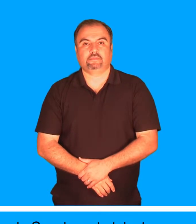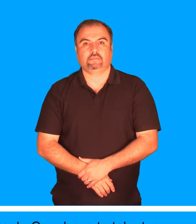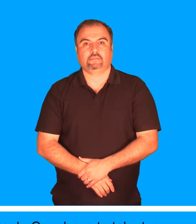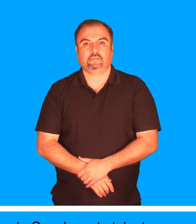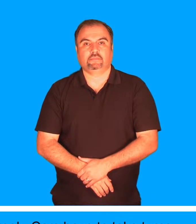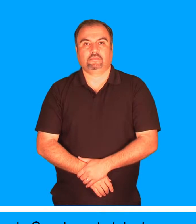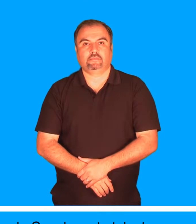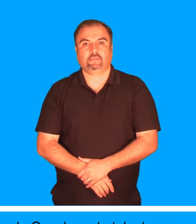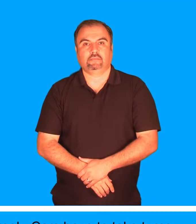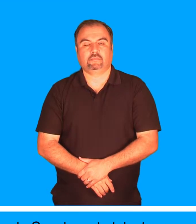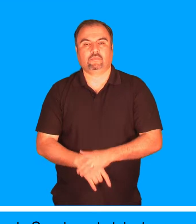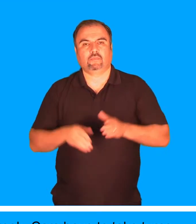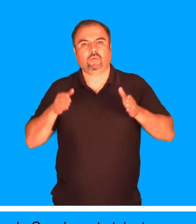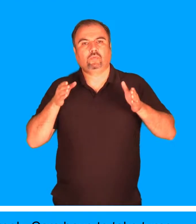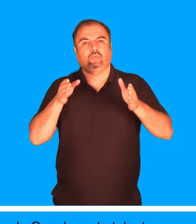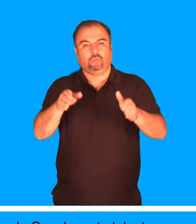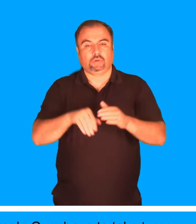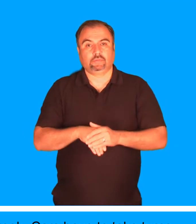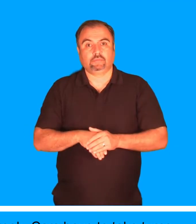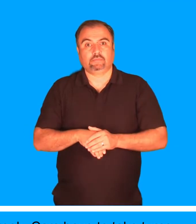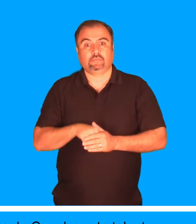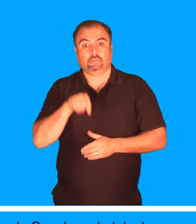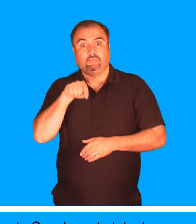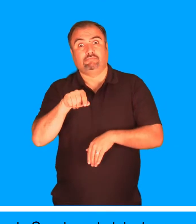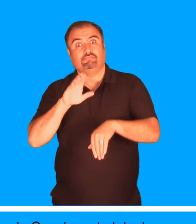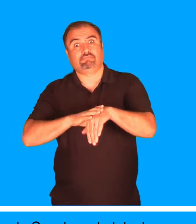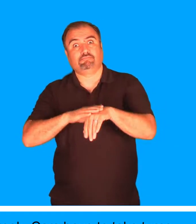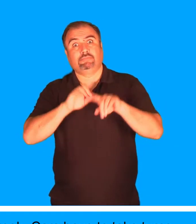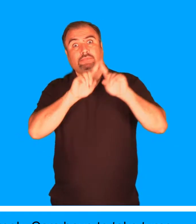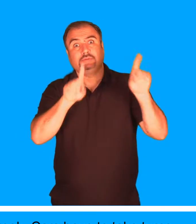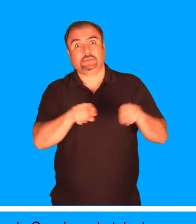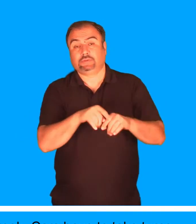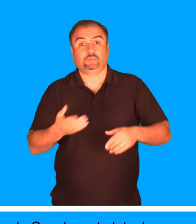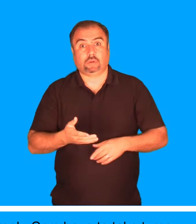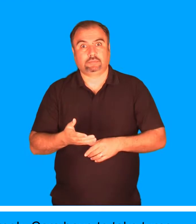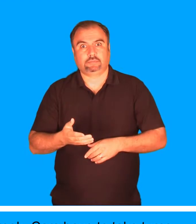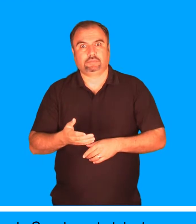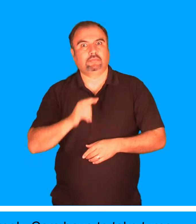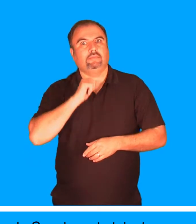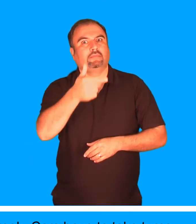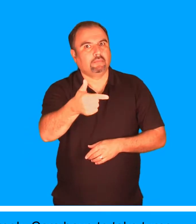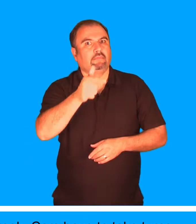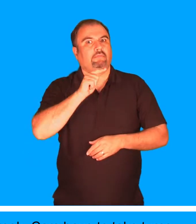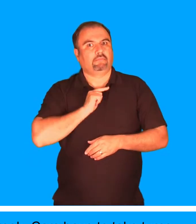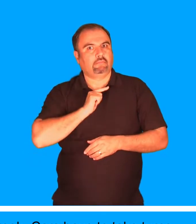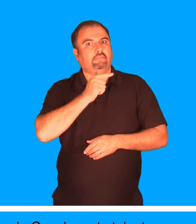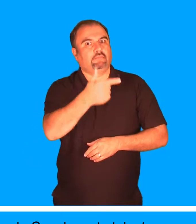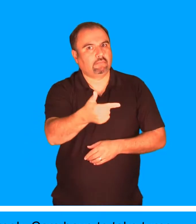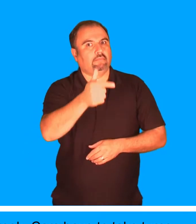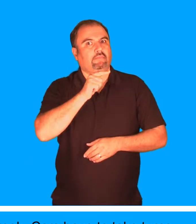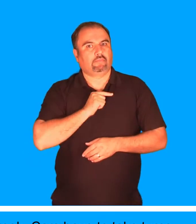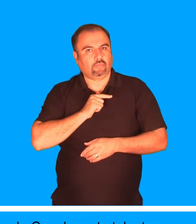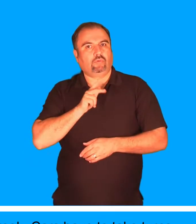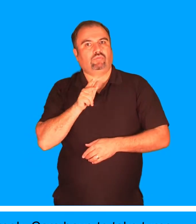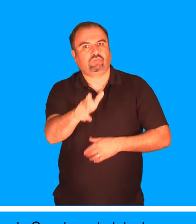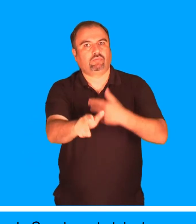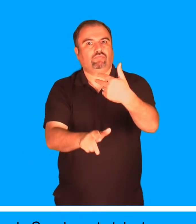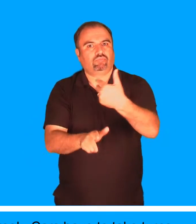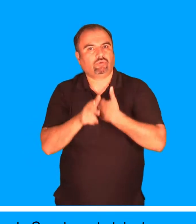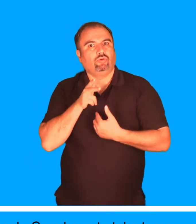This road is a one-lane bridge over a creek. Cars have to take turns going across the bridge one at a time.